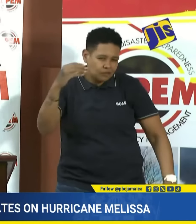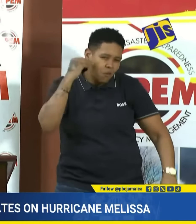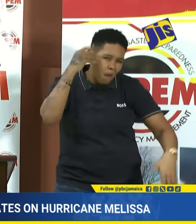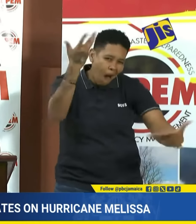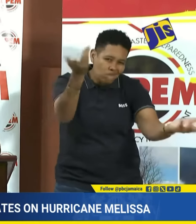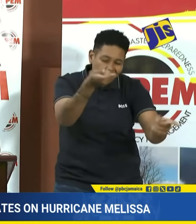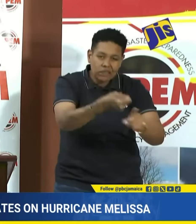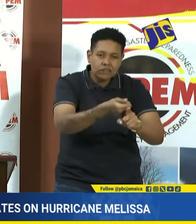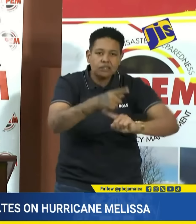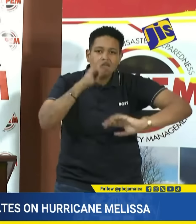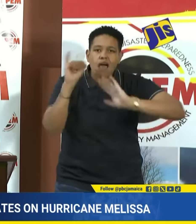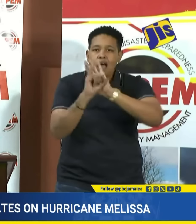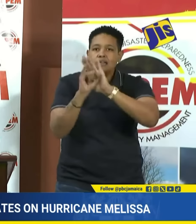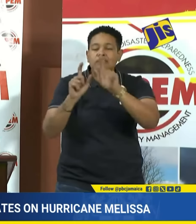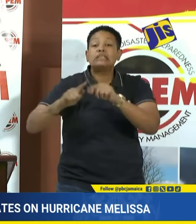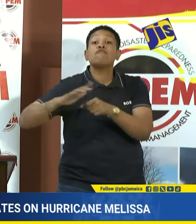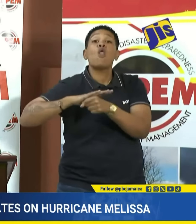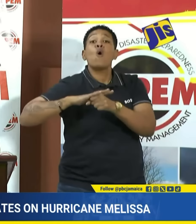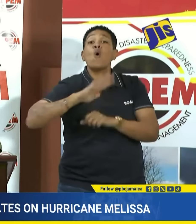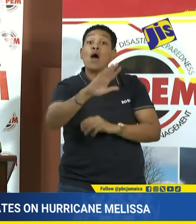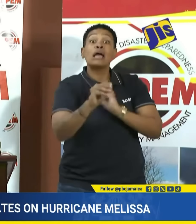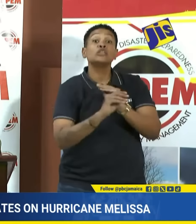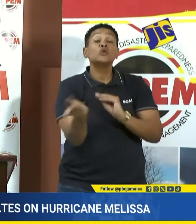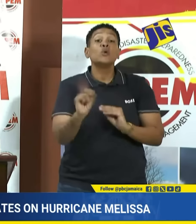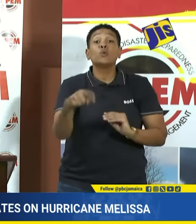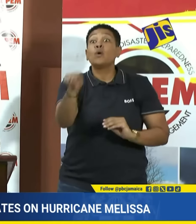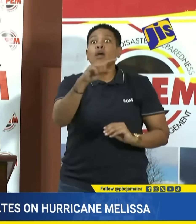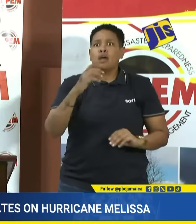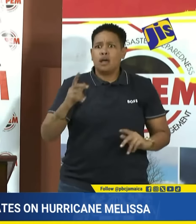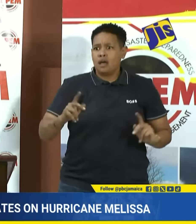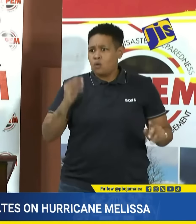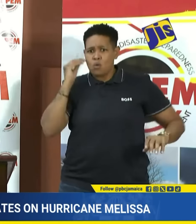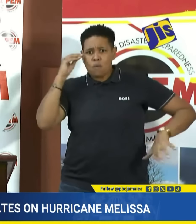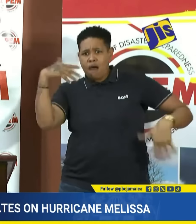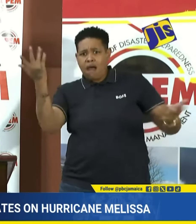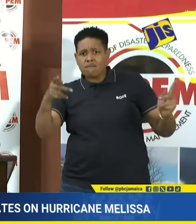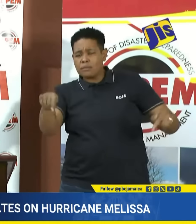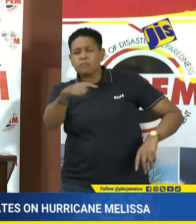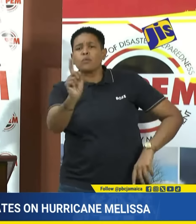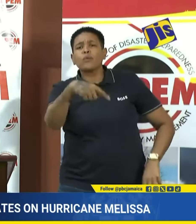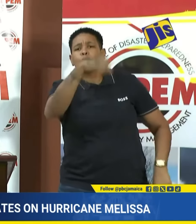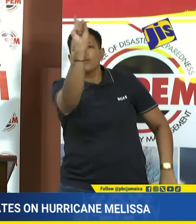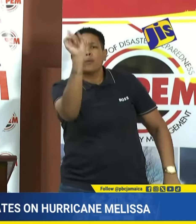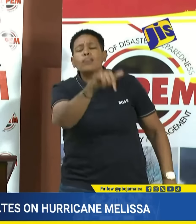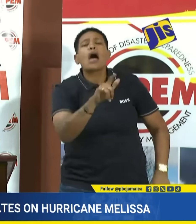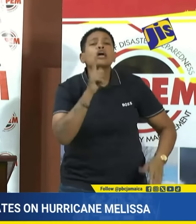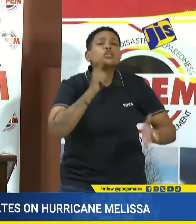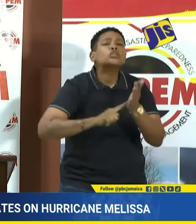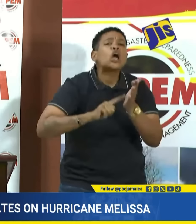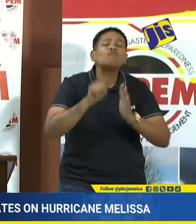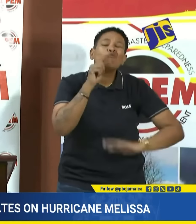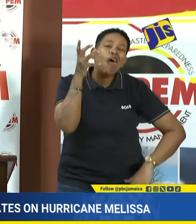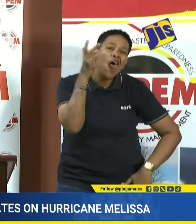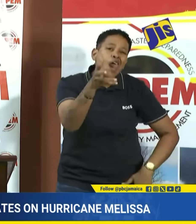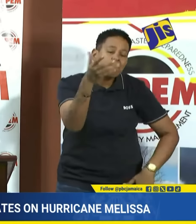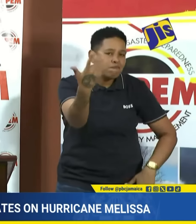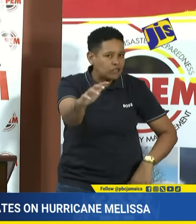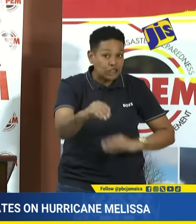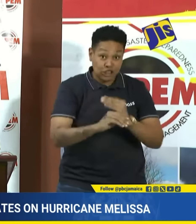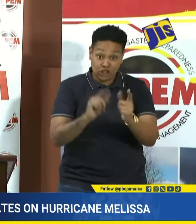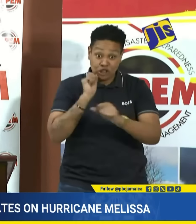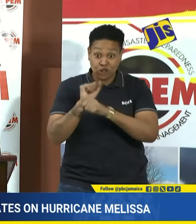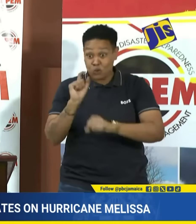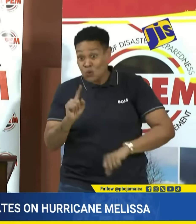have identified locations where these homeless people are. And that survey has helped us